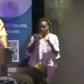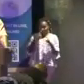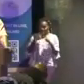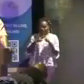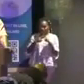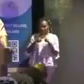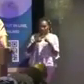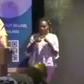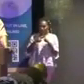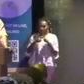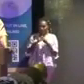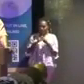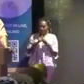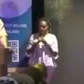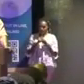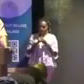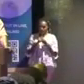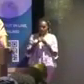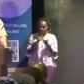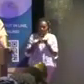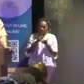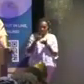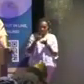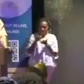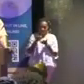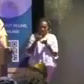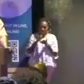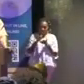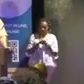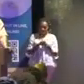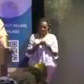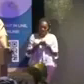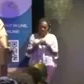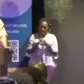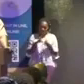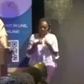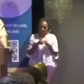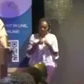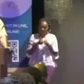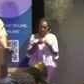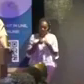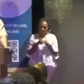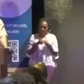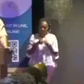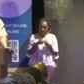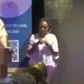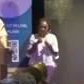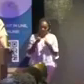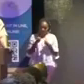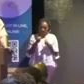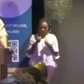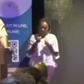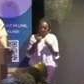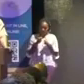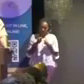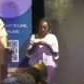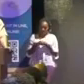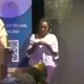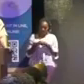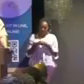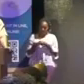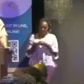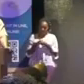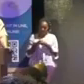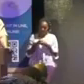Okay. We play rousing tax. Time we go front up long Chinese store, supermarket or